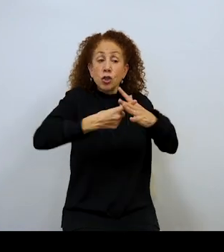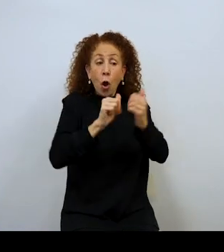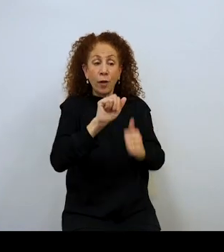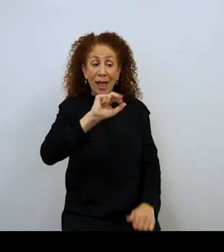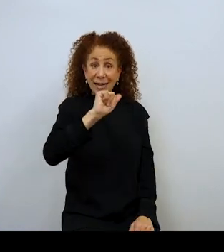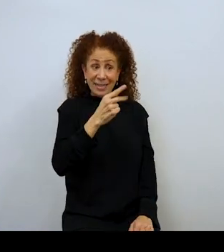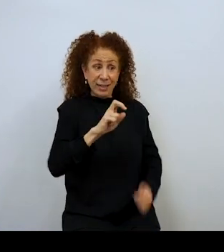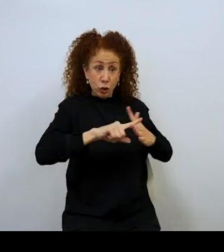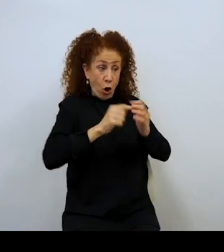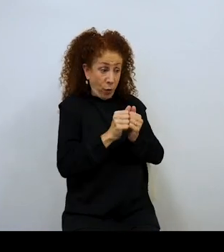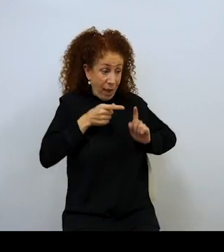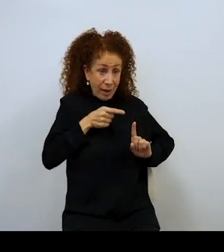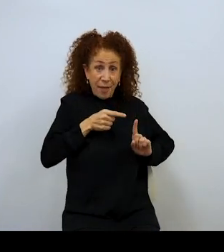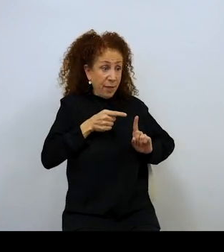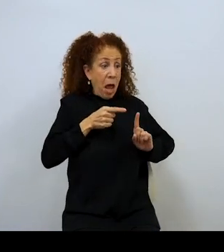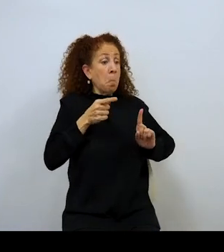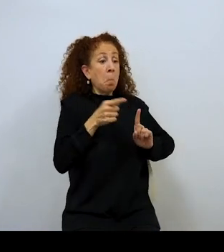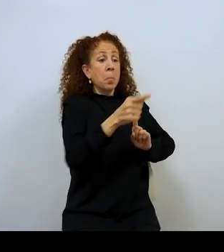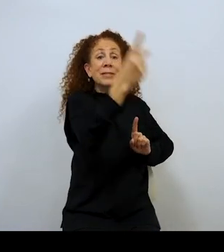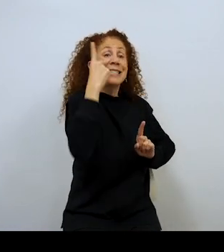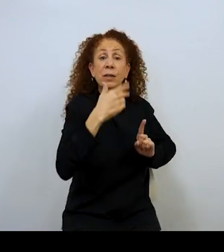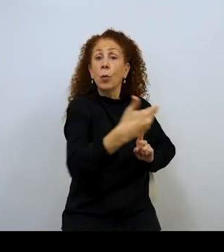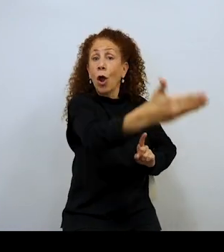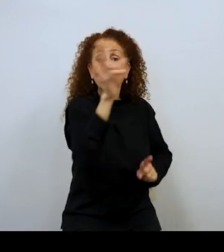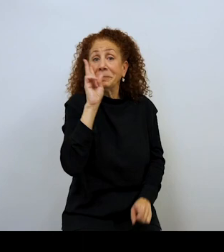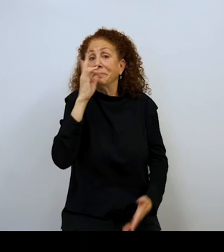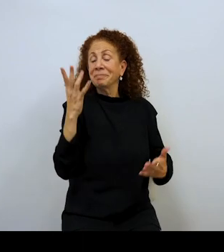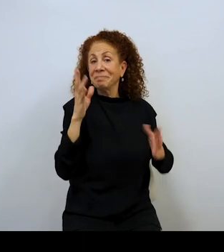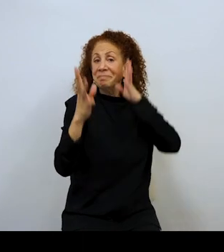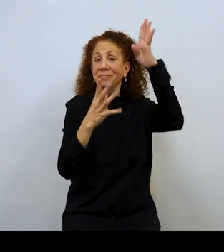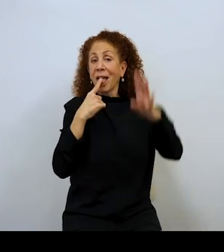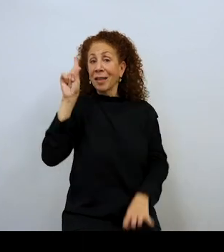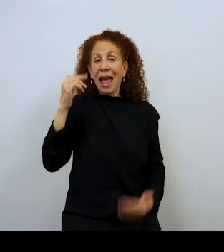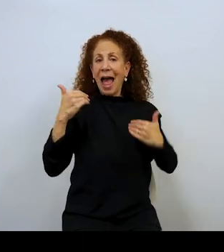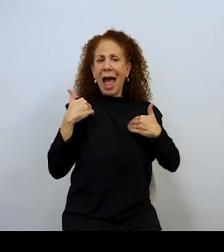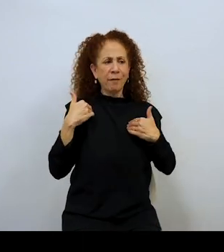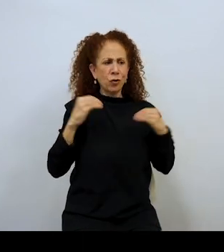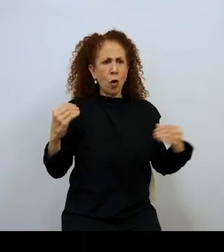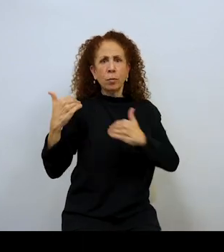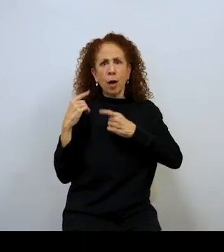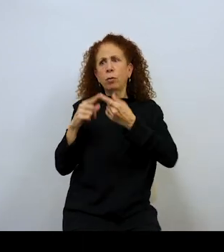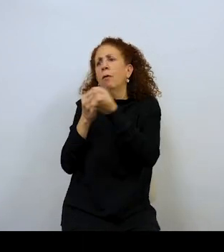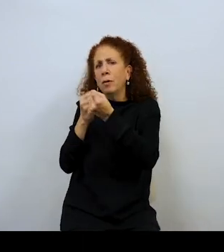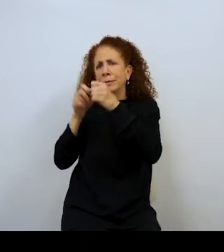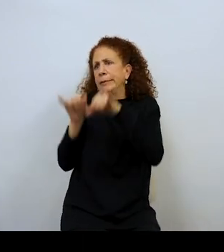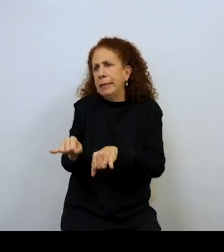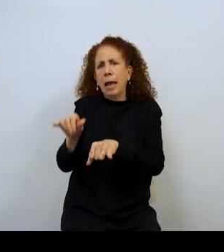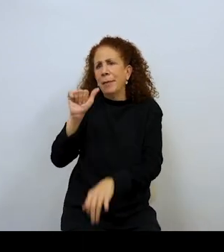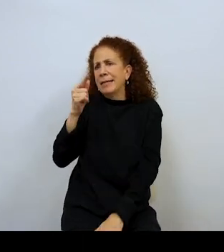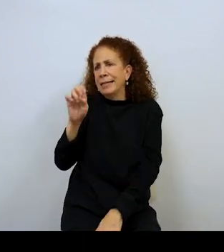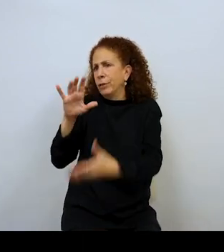go, is that you really, you have no fidelity whatsoever to Antigone. Yes.